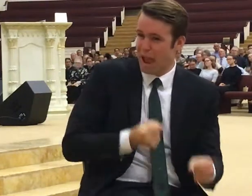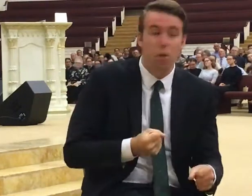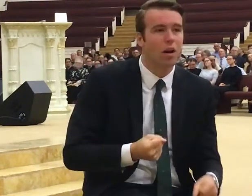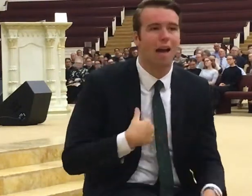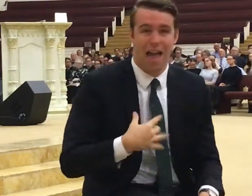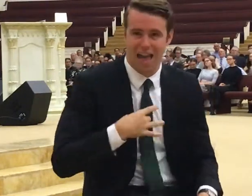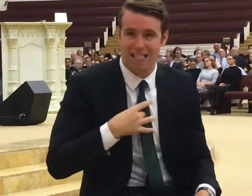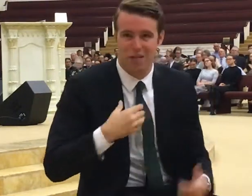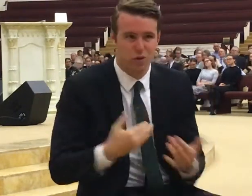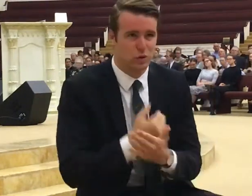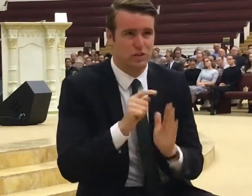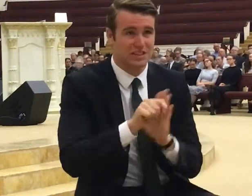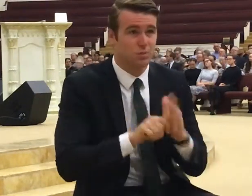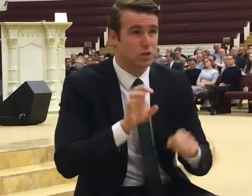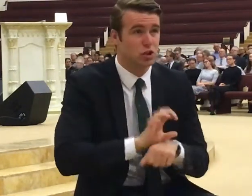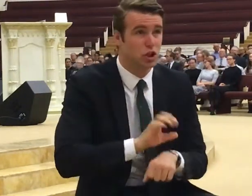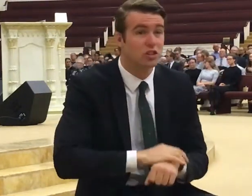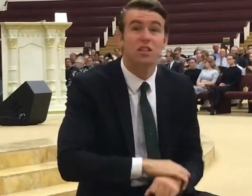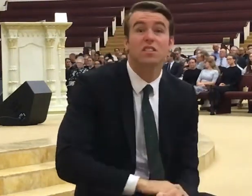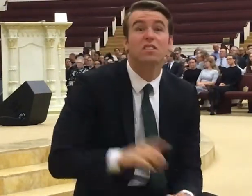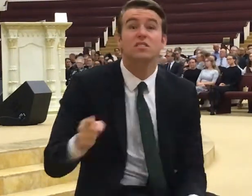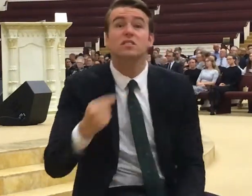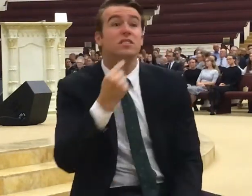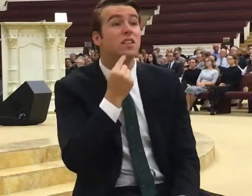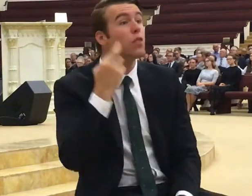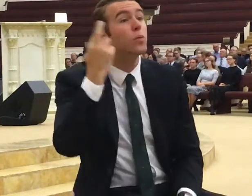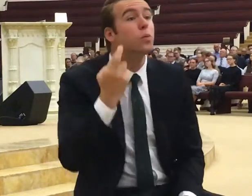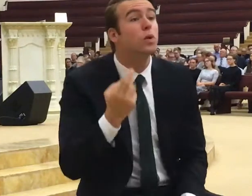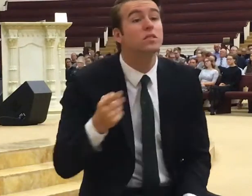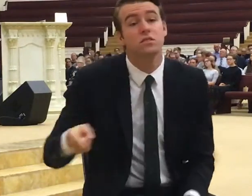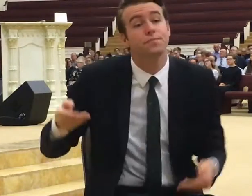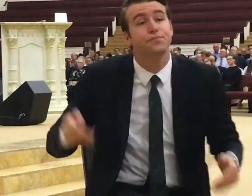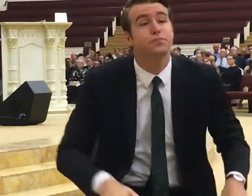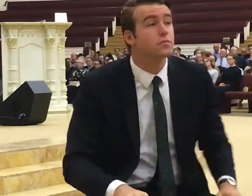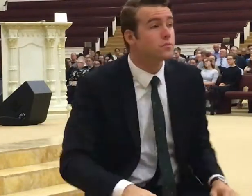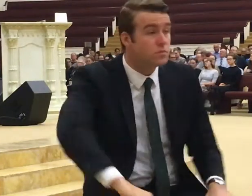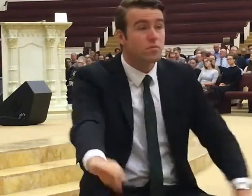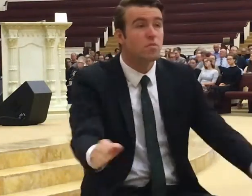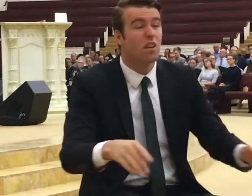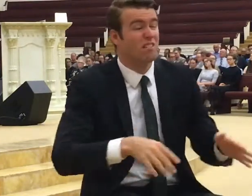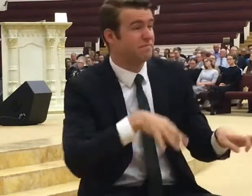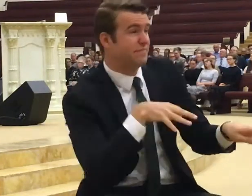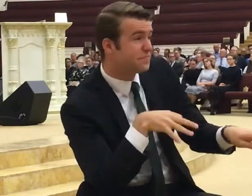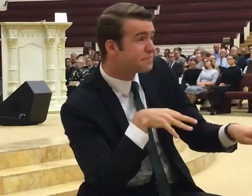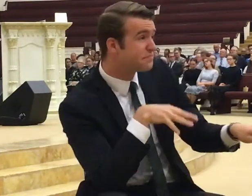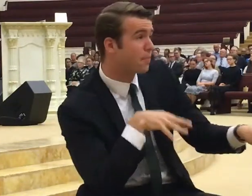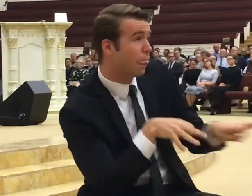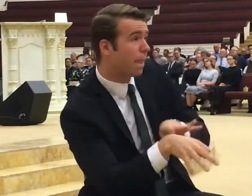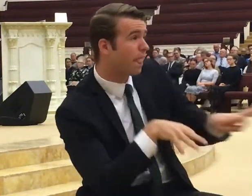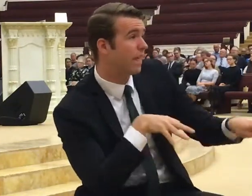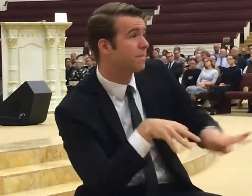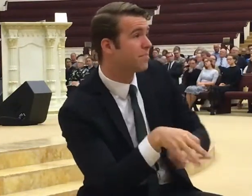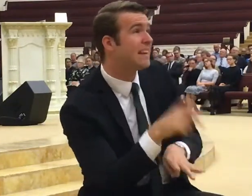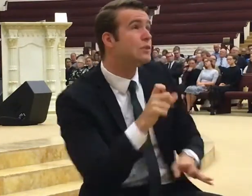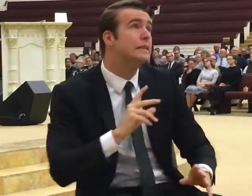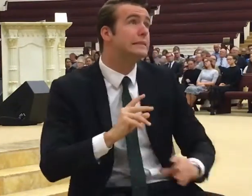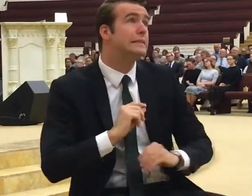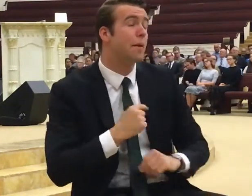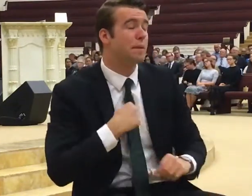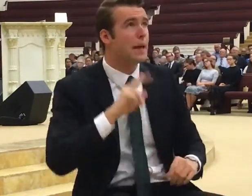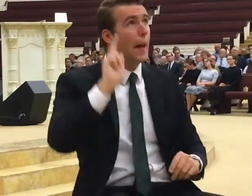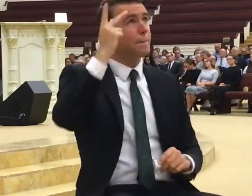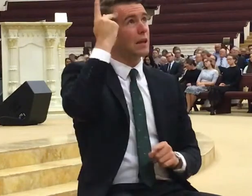church. You know what their qualification was? They just simply looked. They didn't go into a whole acceptance deal. They didn't try to write some